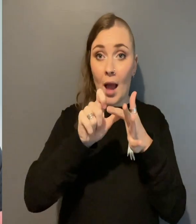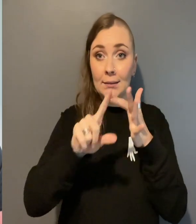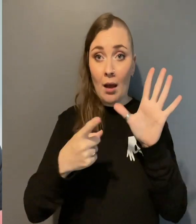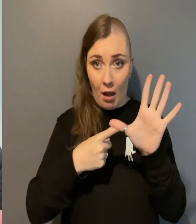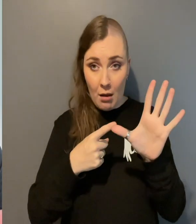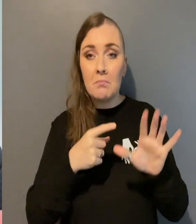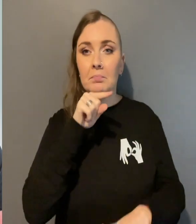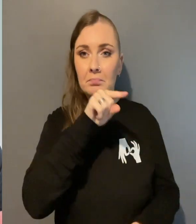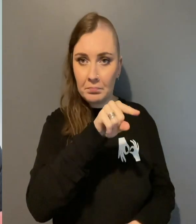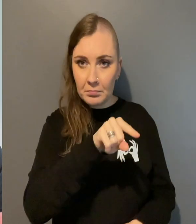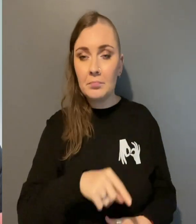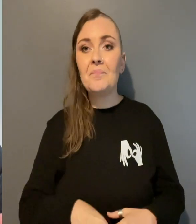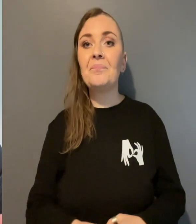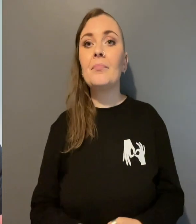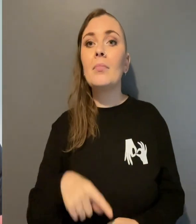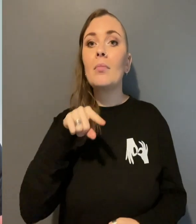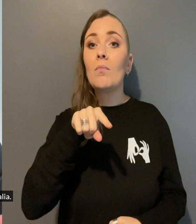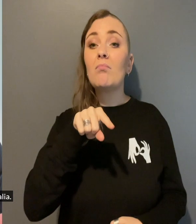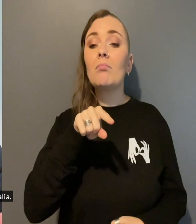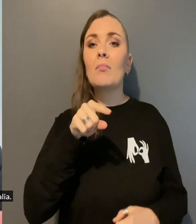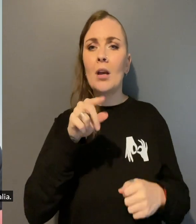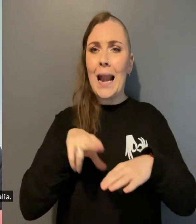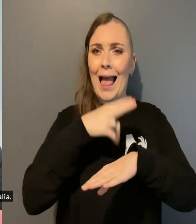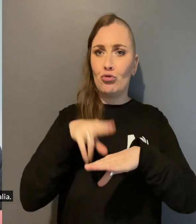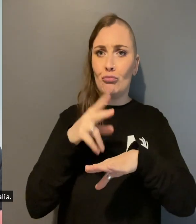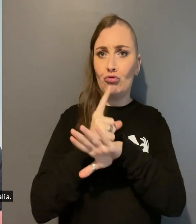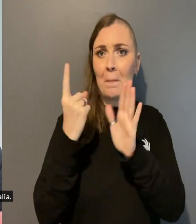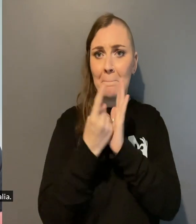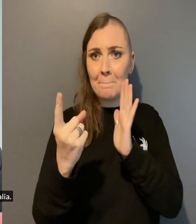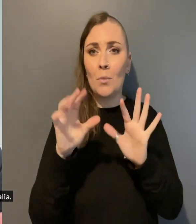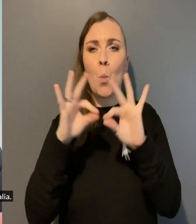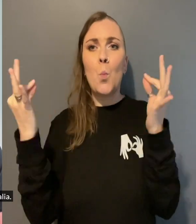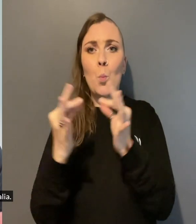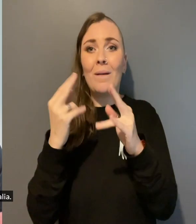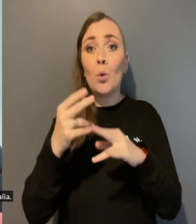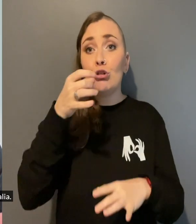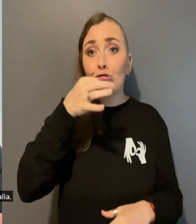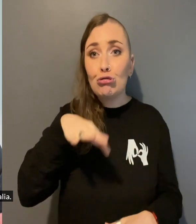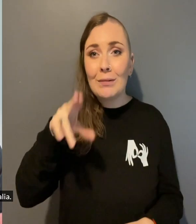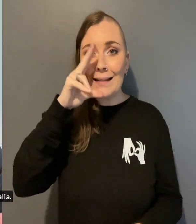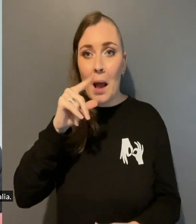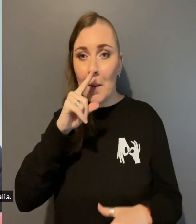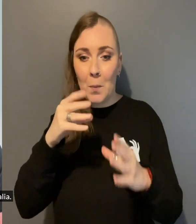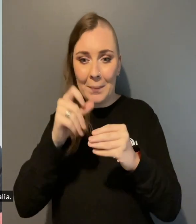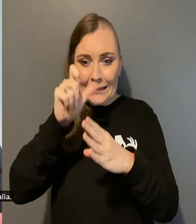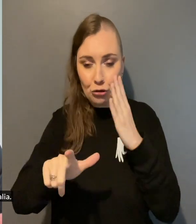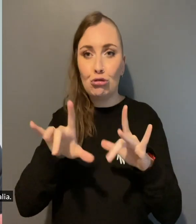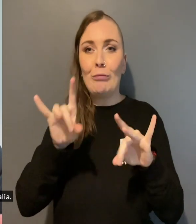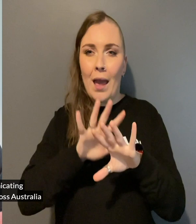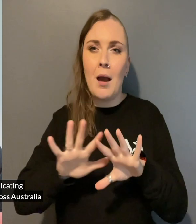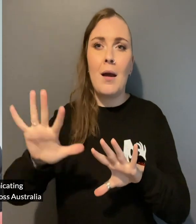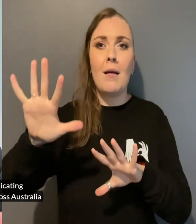Australia or cider as we commonly refer to it is a national representative organisation for children young people with disability across